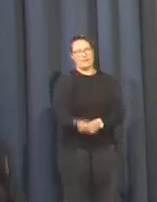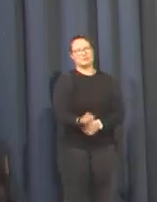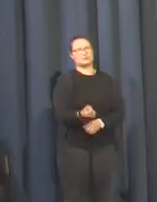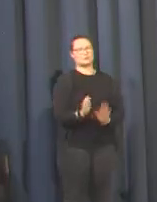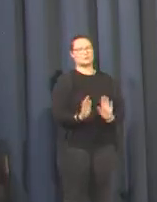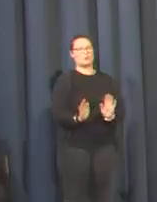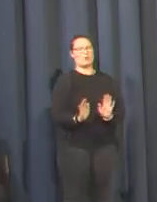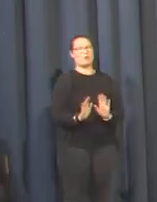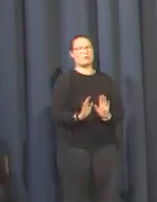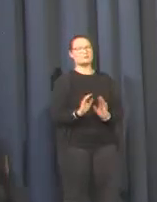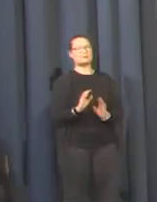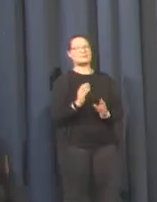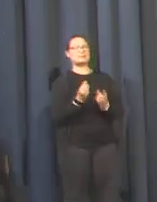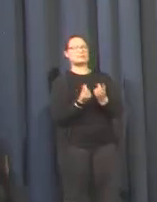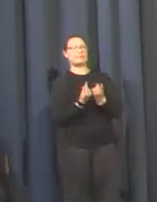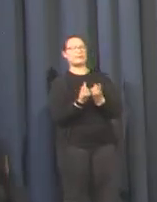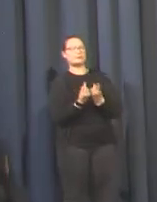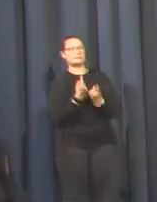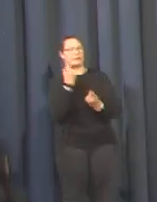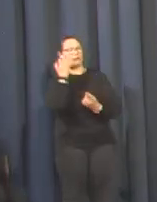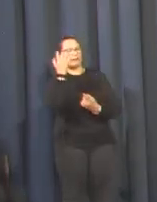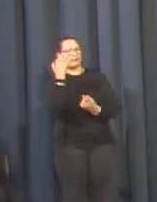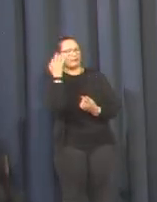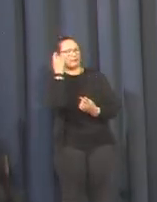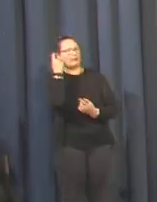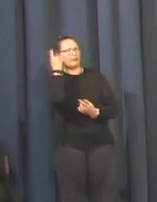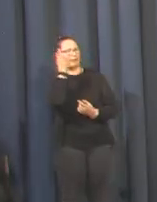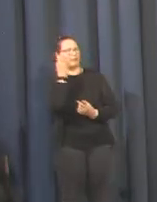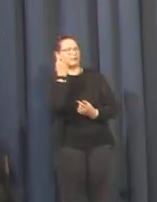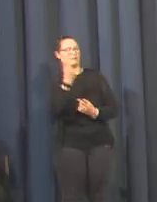It's just something to keep in the back of your mind.